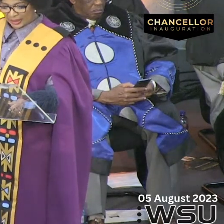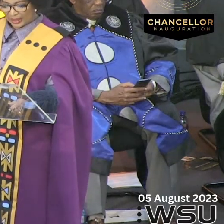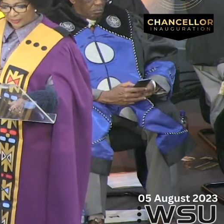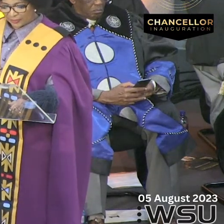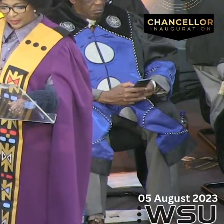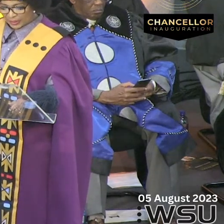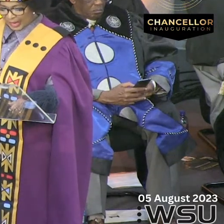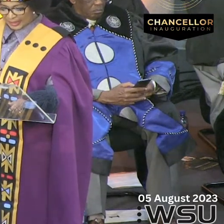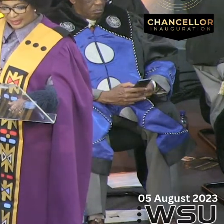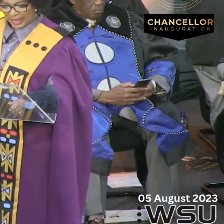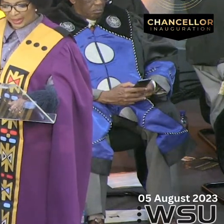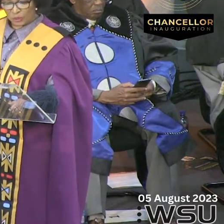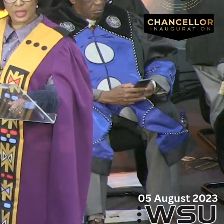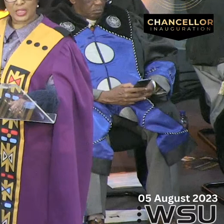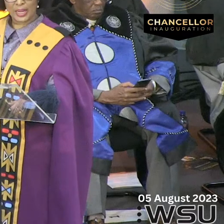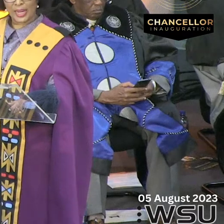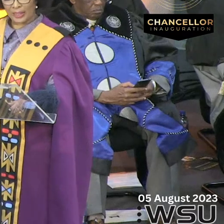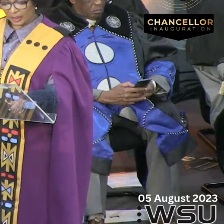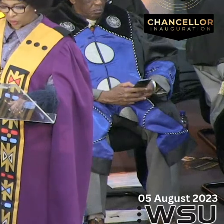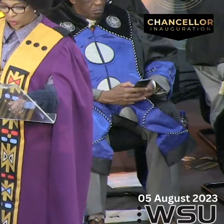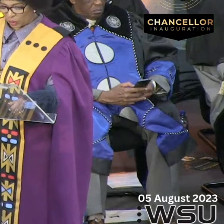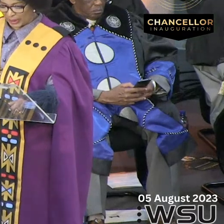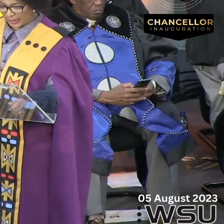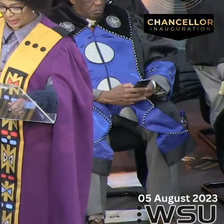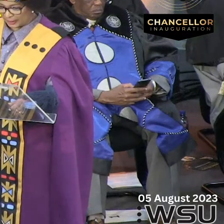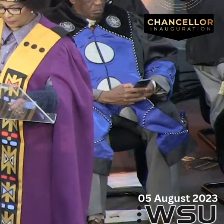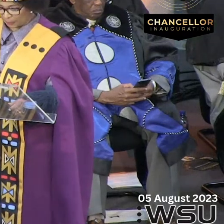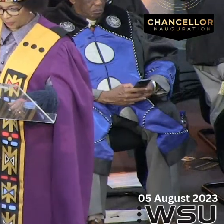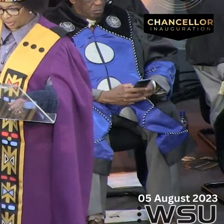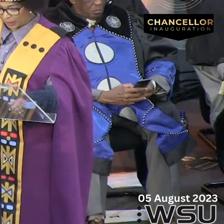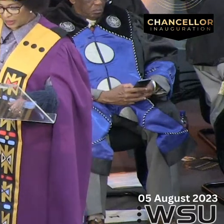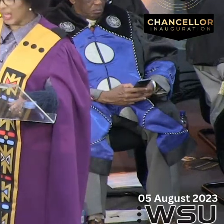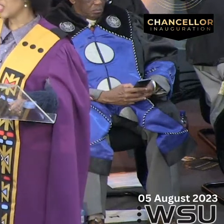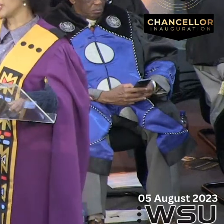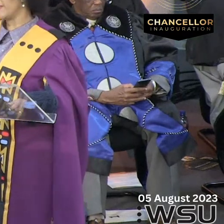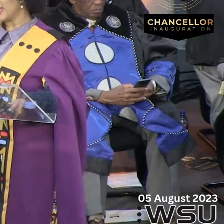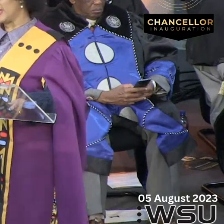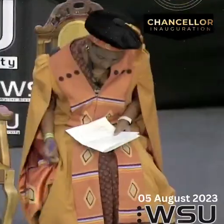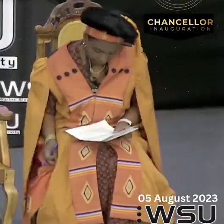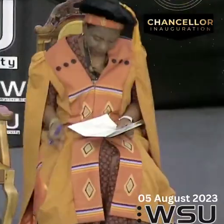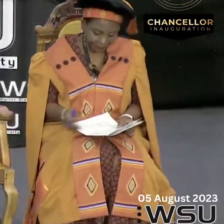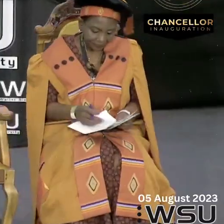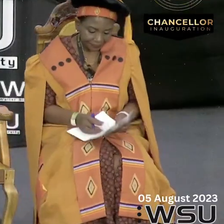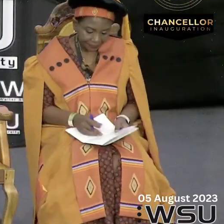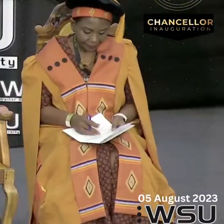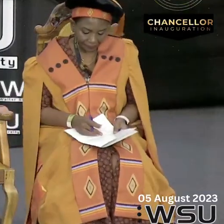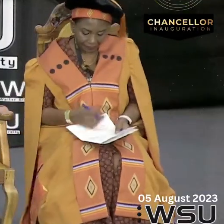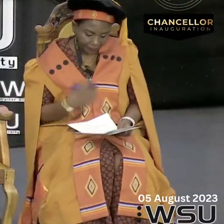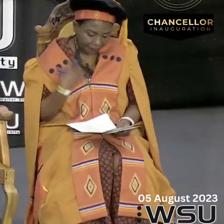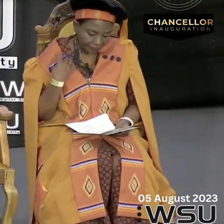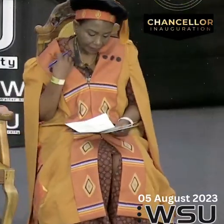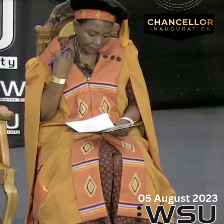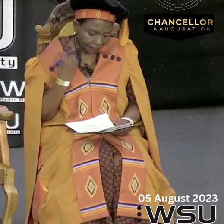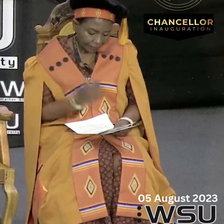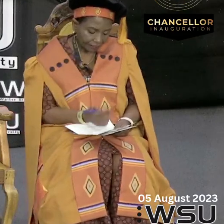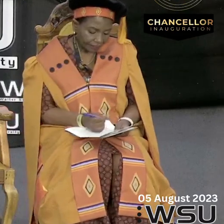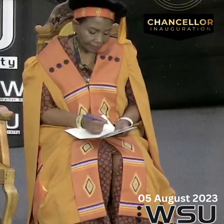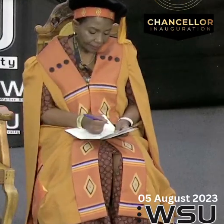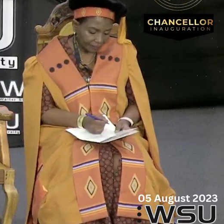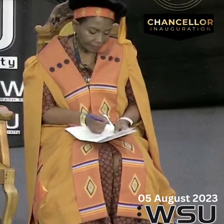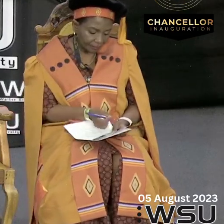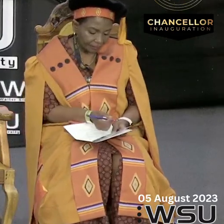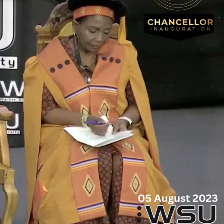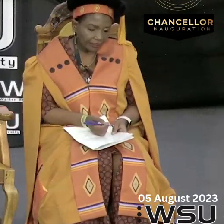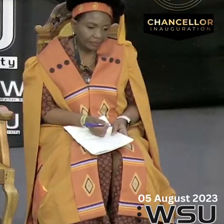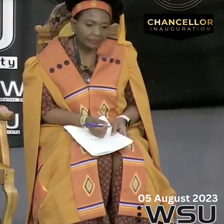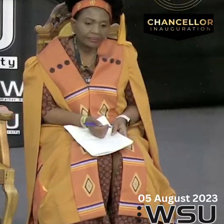indeed is the right time to rationalize and consolidate. Change is never easy because